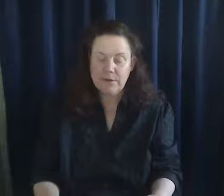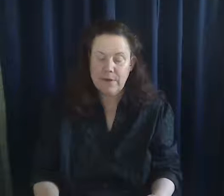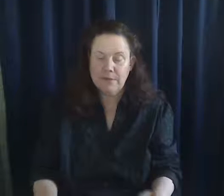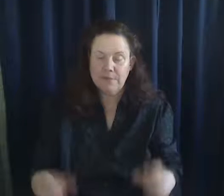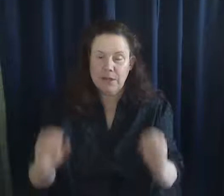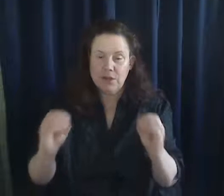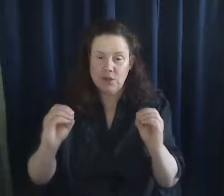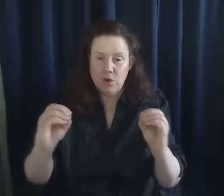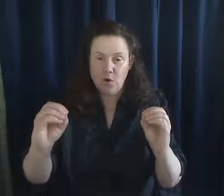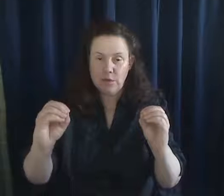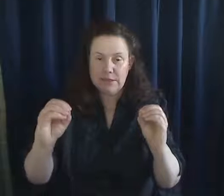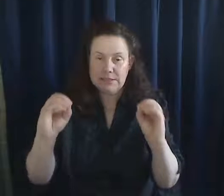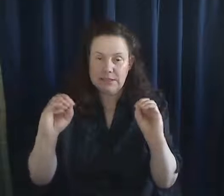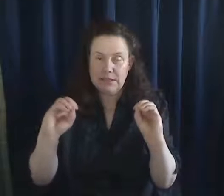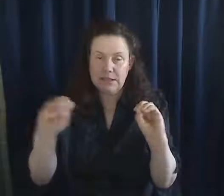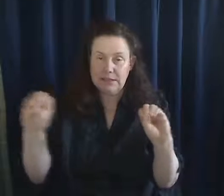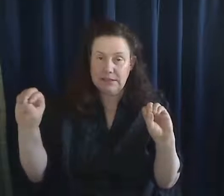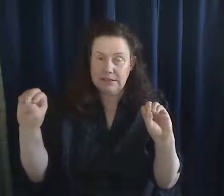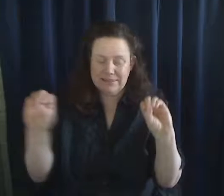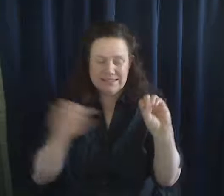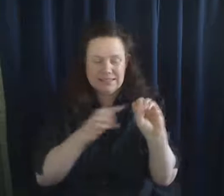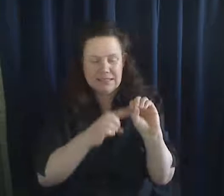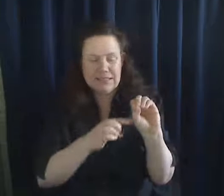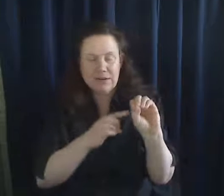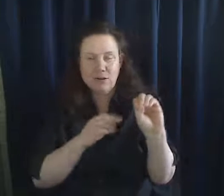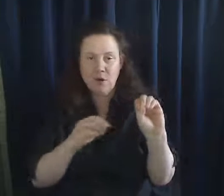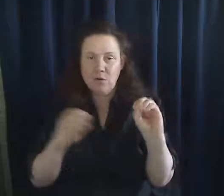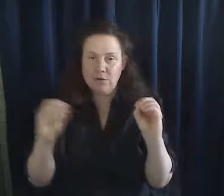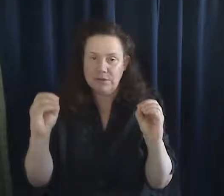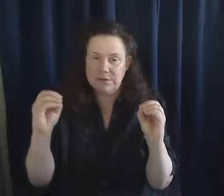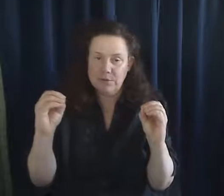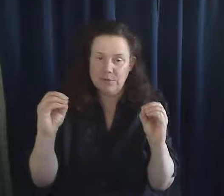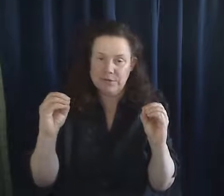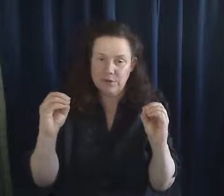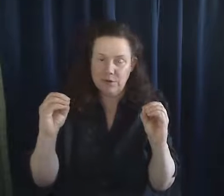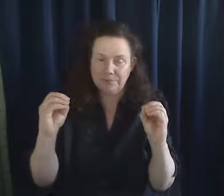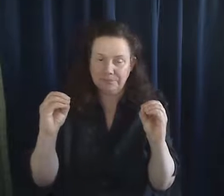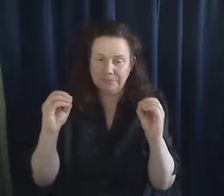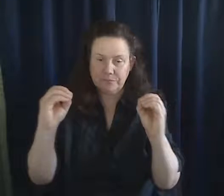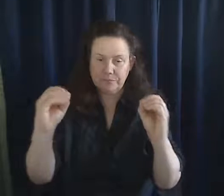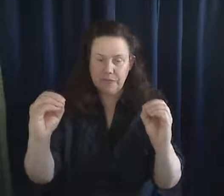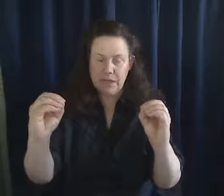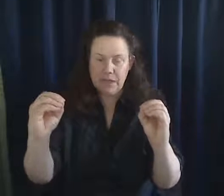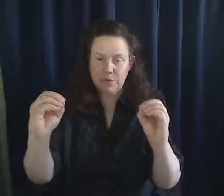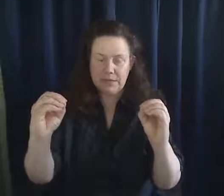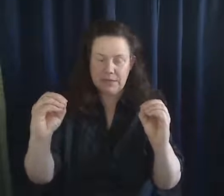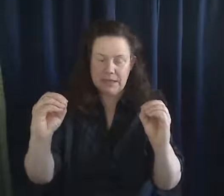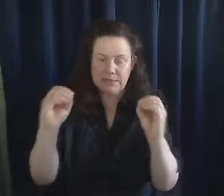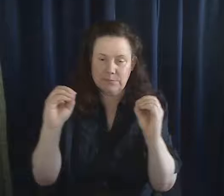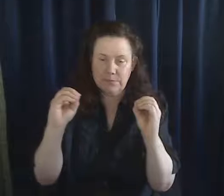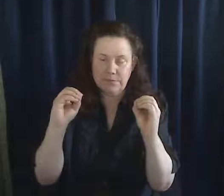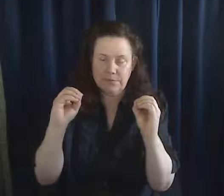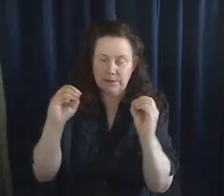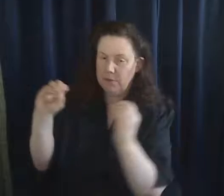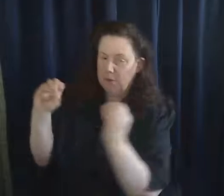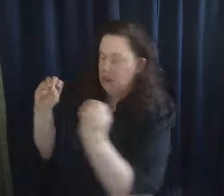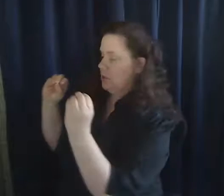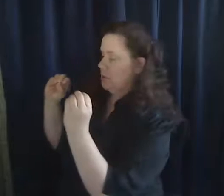apart. No, it's the letter O or the number 0. And when it has a movement from close